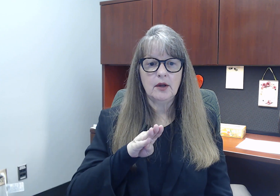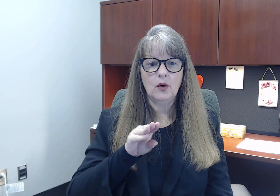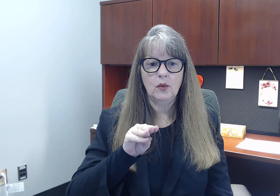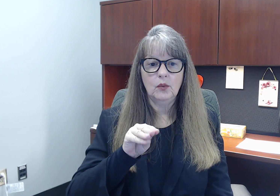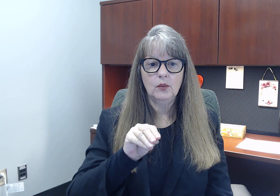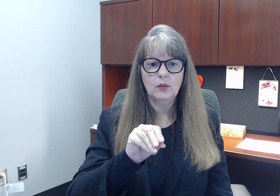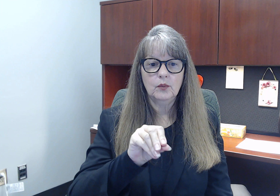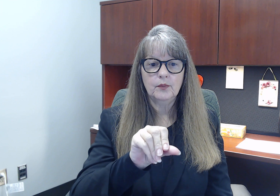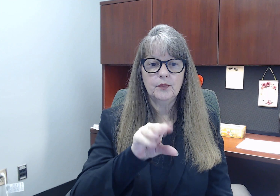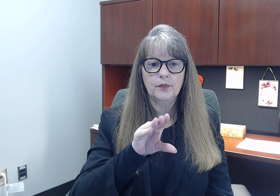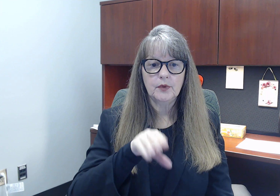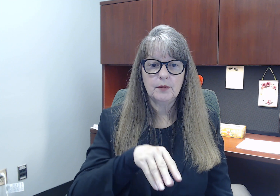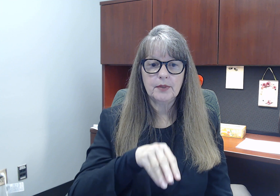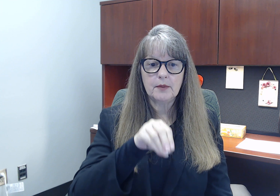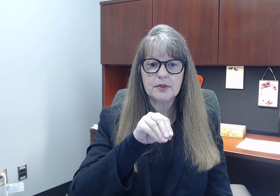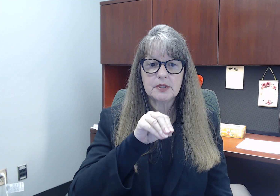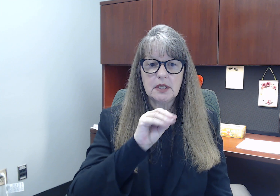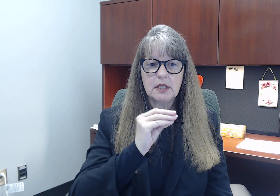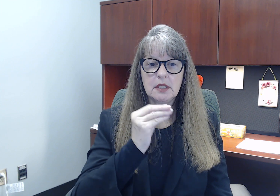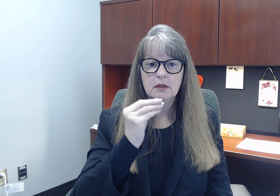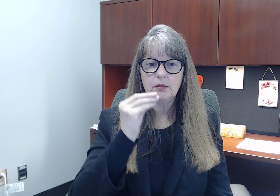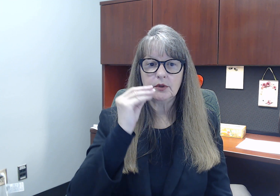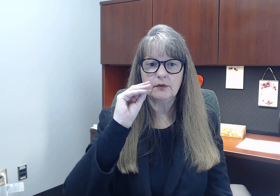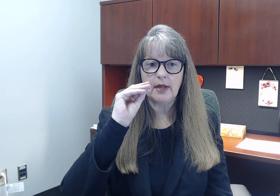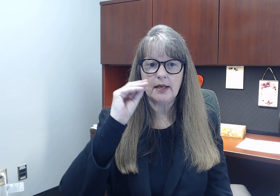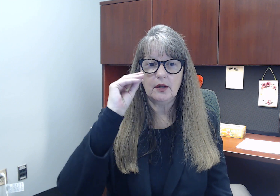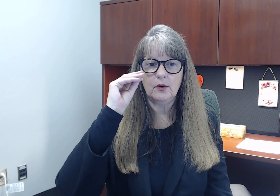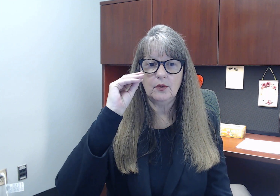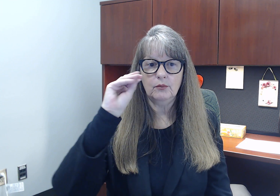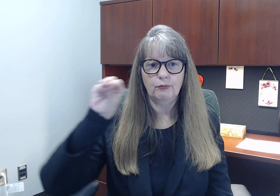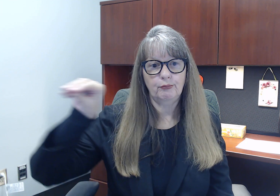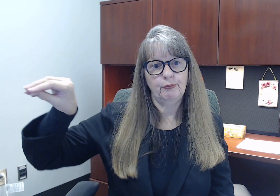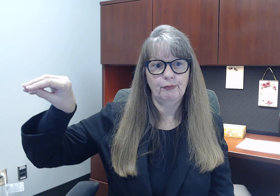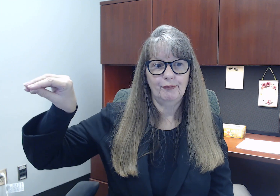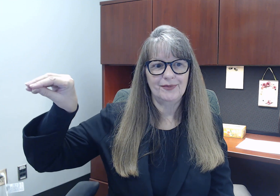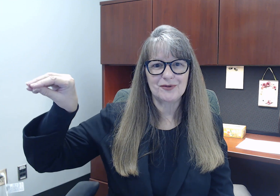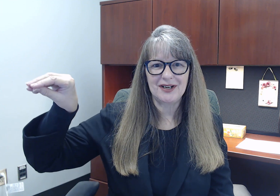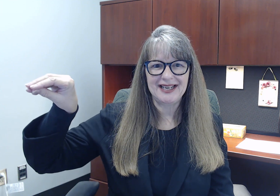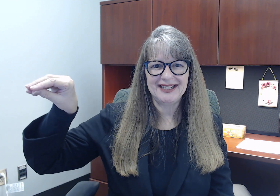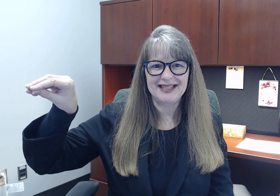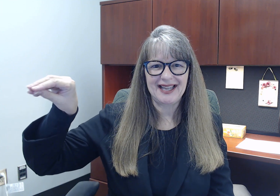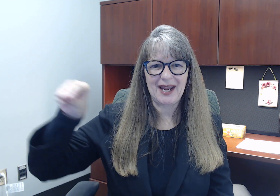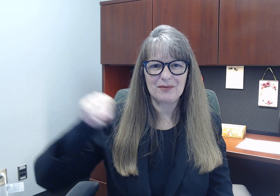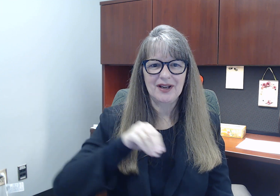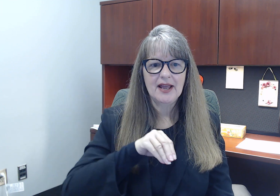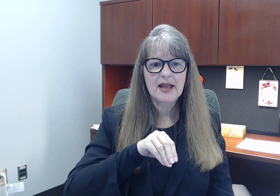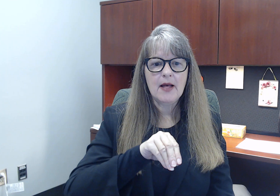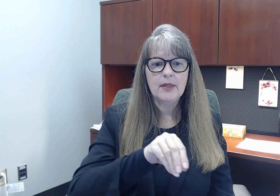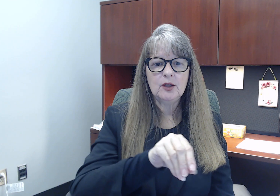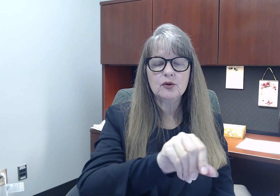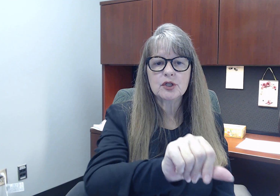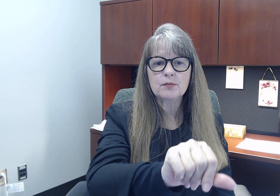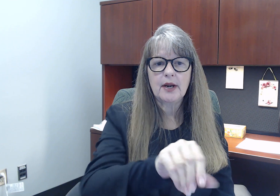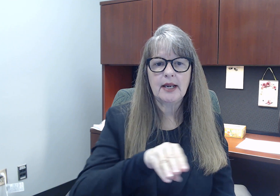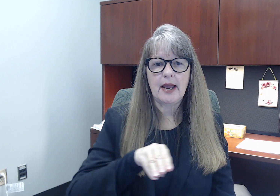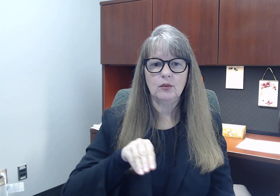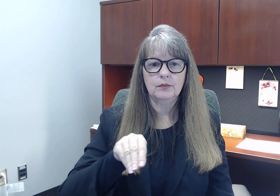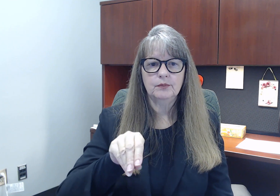O. You pick up the seed with your flattened O, trying to get it into the camera, and then you just spread it out